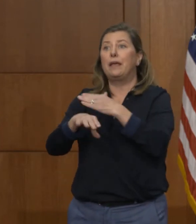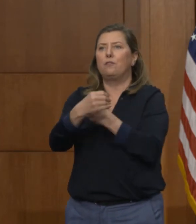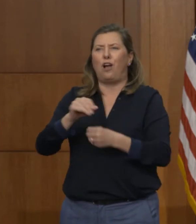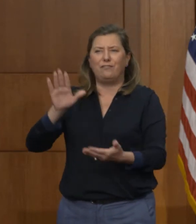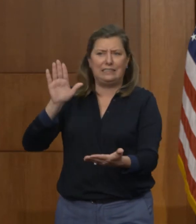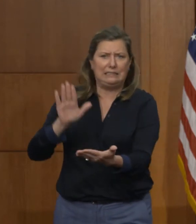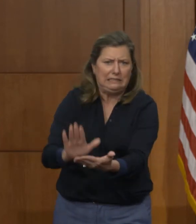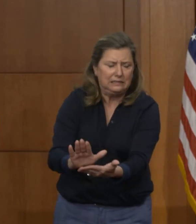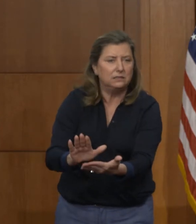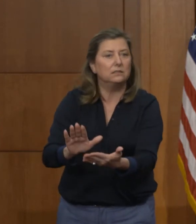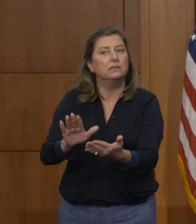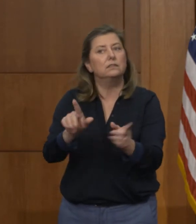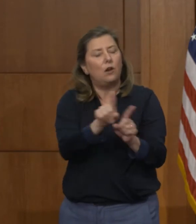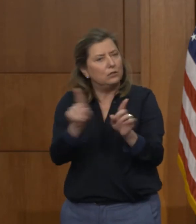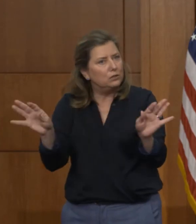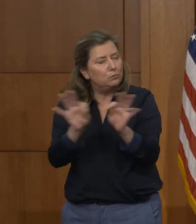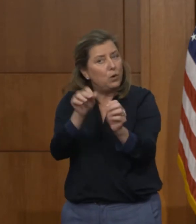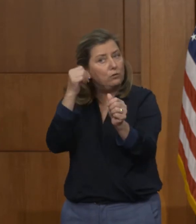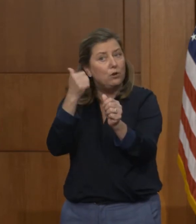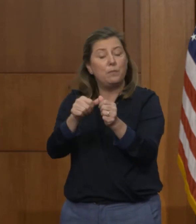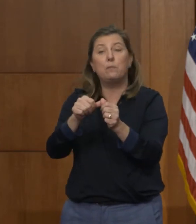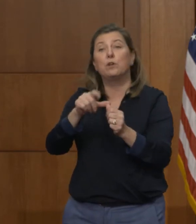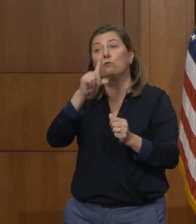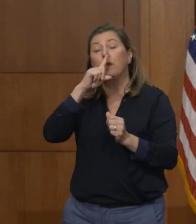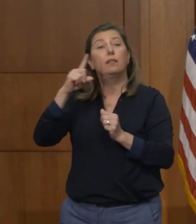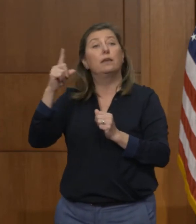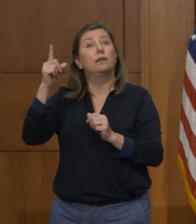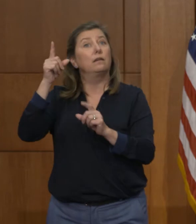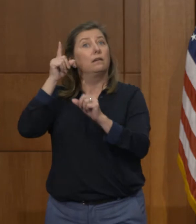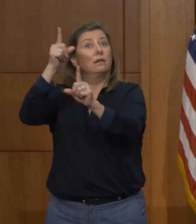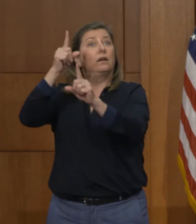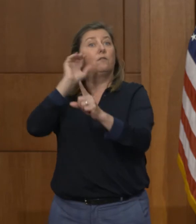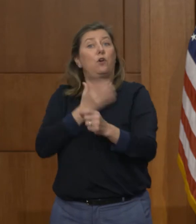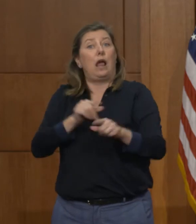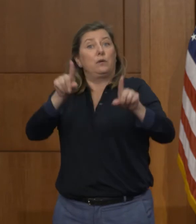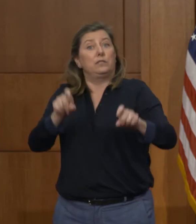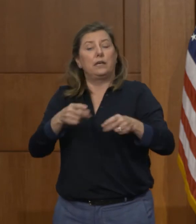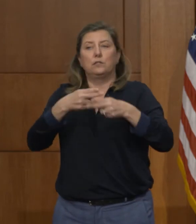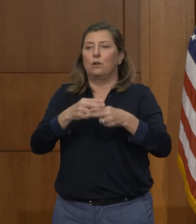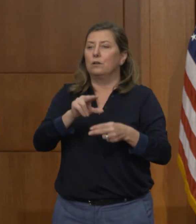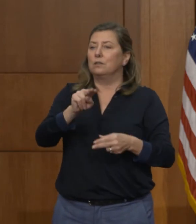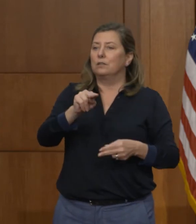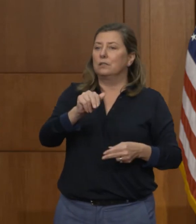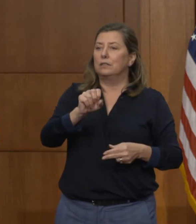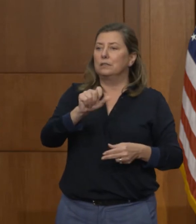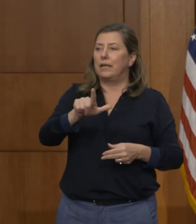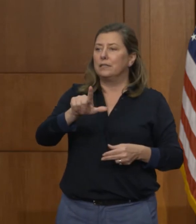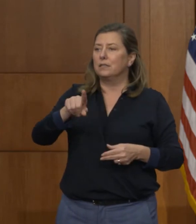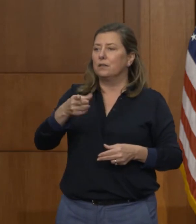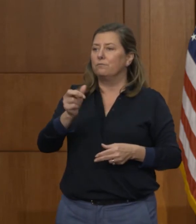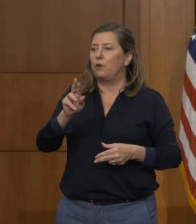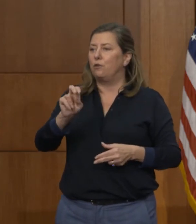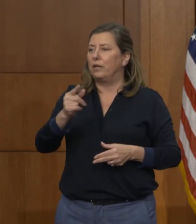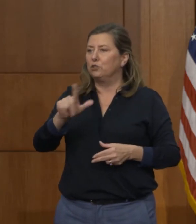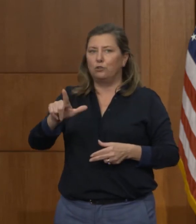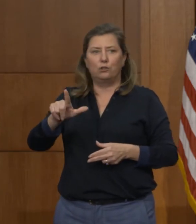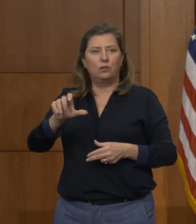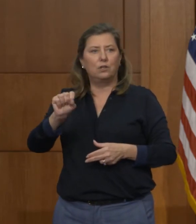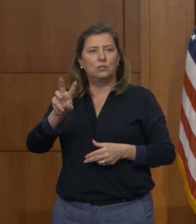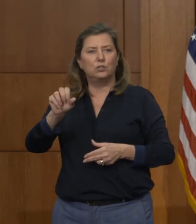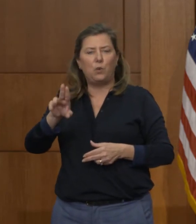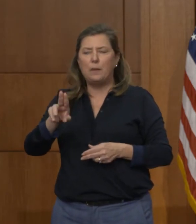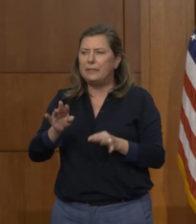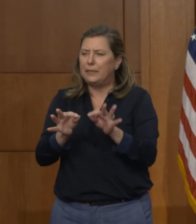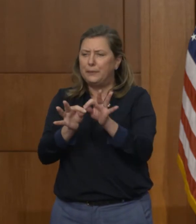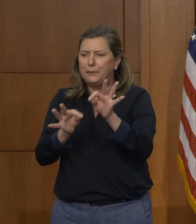office. But the other thing to remember is the gold standard first test was something we call a nasopharyngeal swab. And you probably have heard people talk about it. It's a